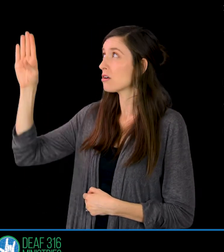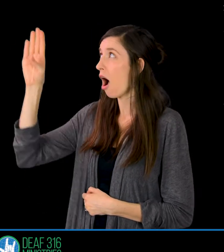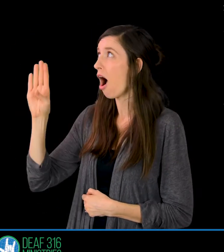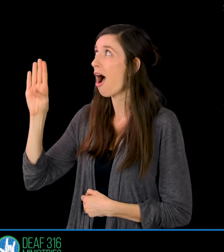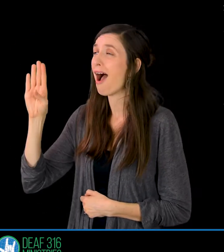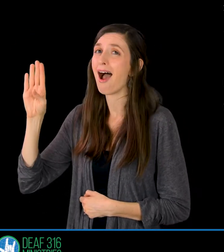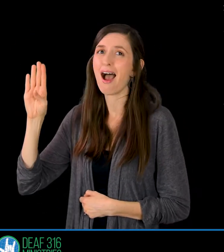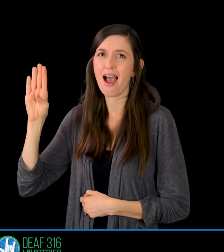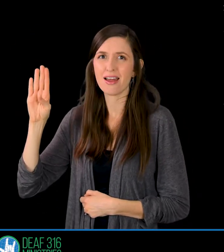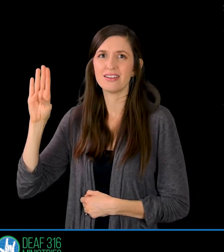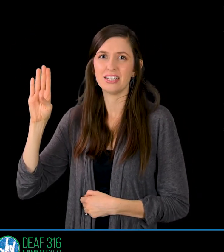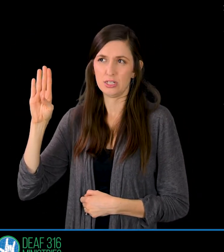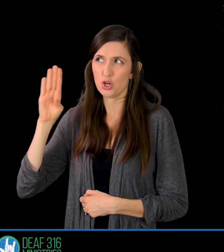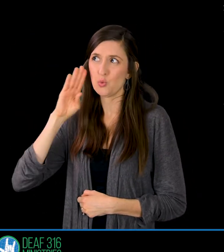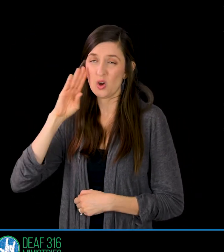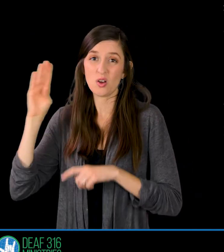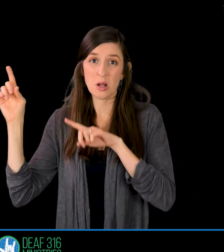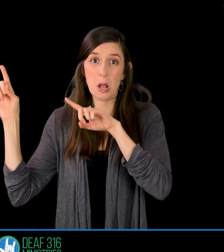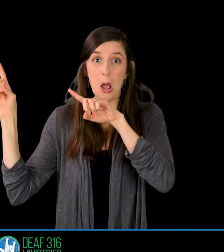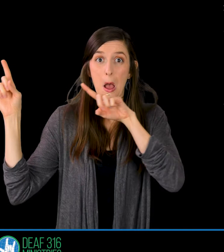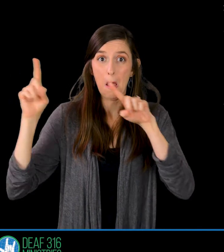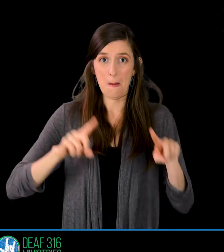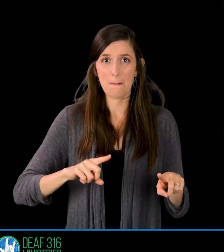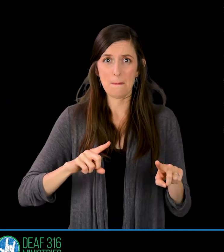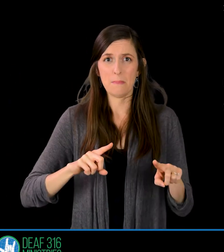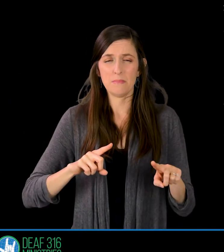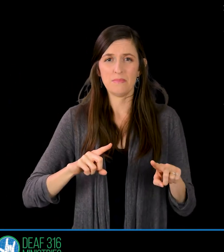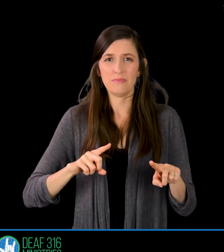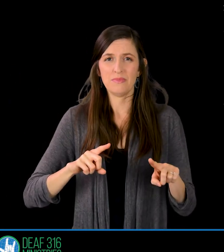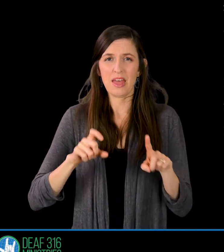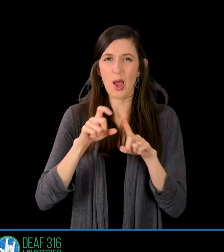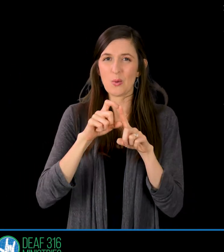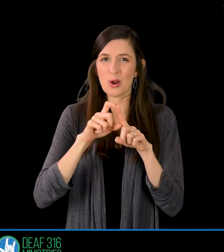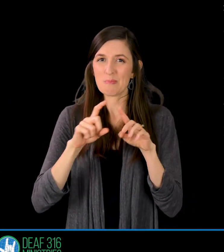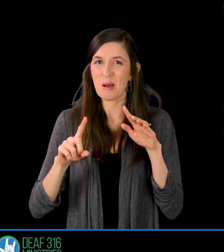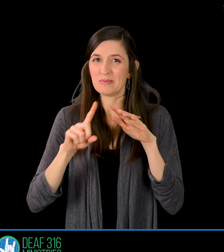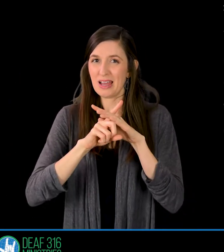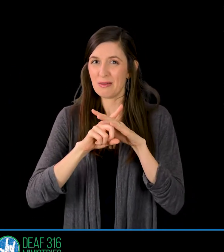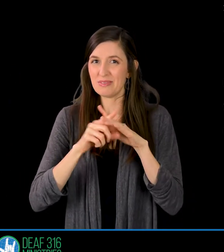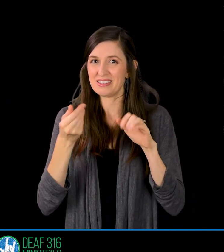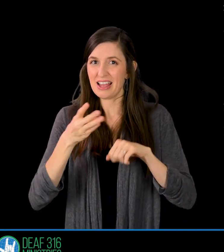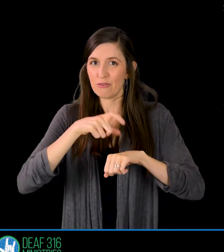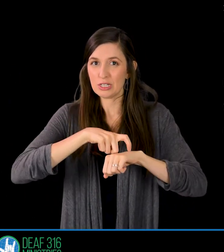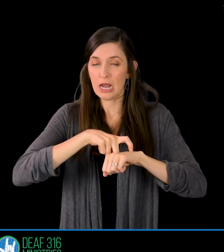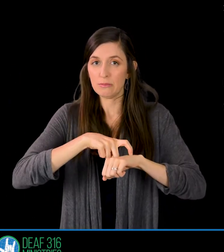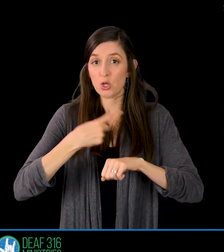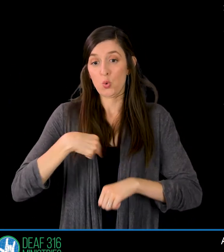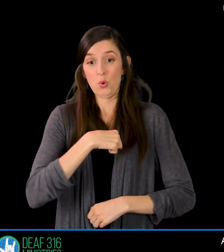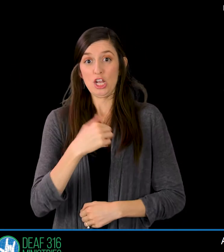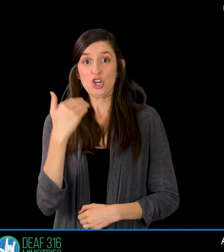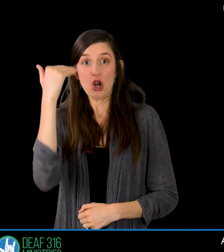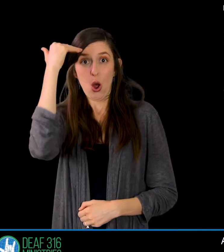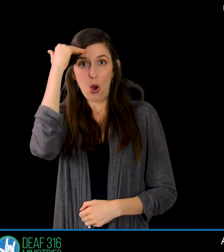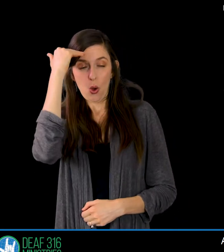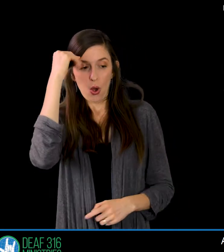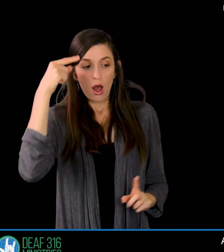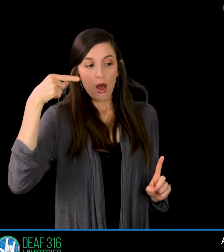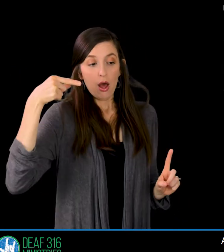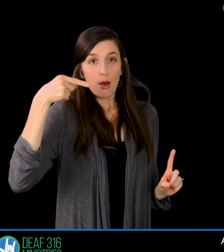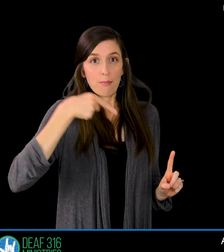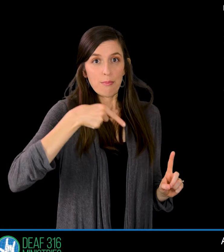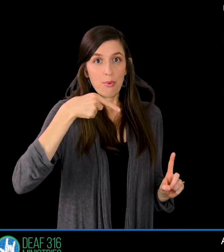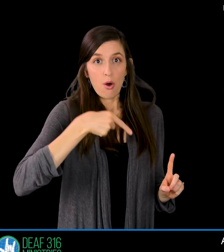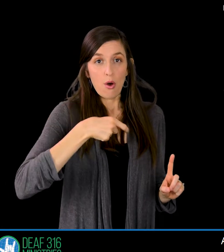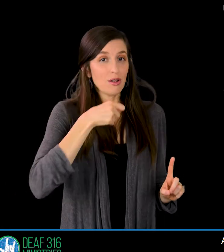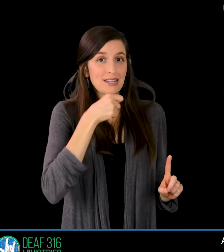the wrath of God in 1 Thessalonians 1 10 and we know